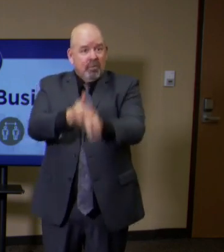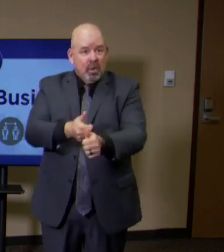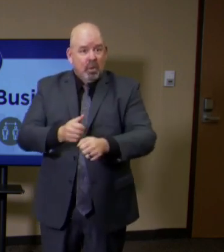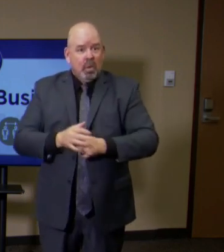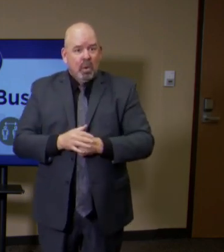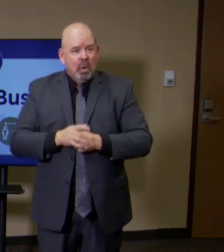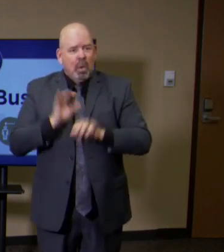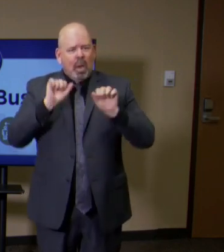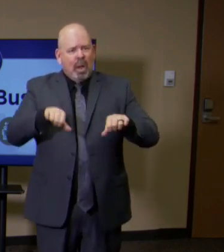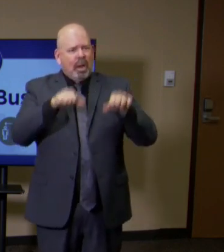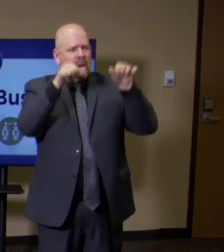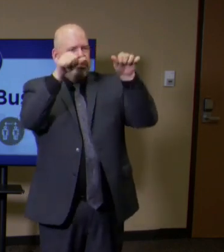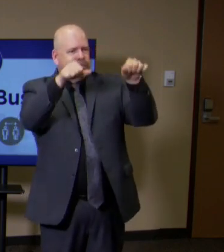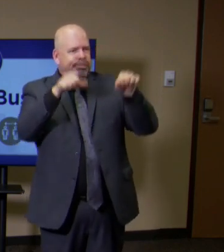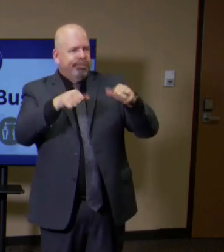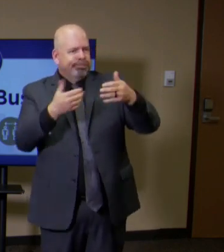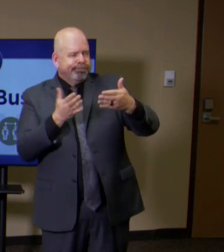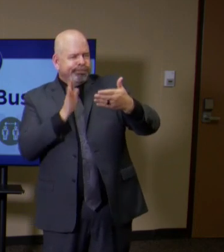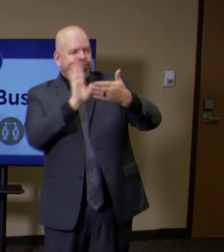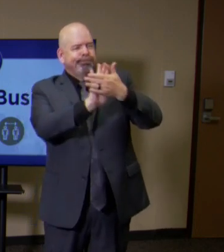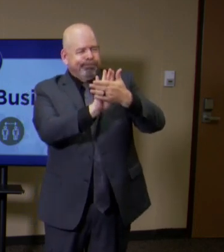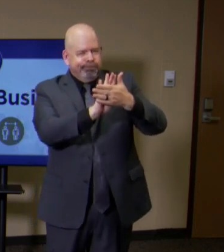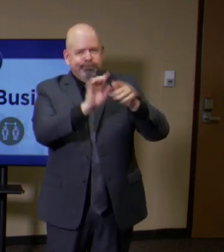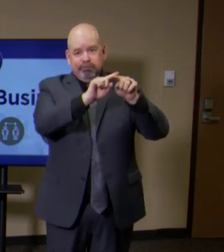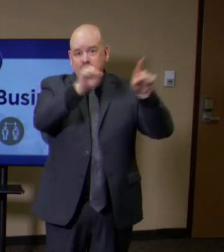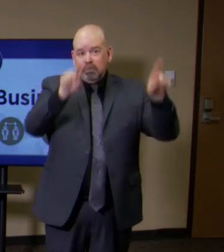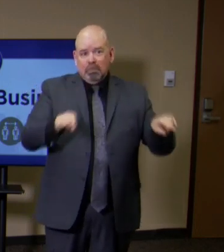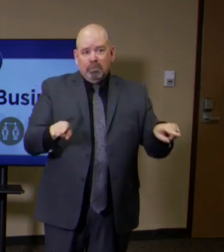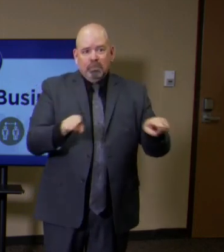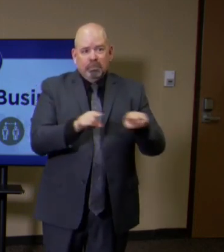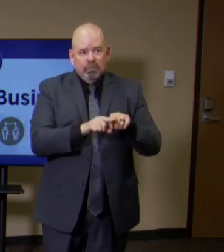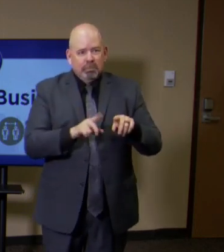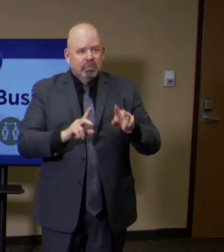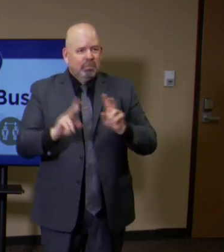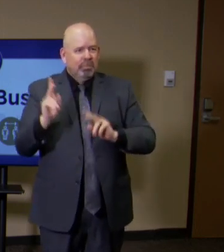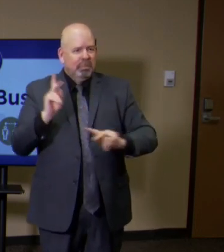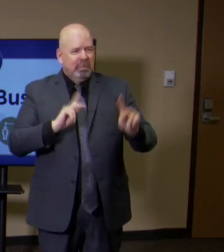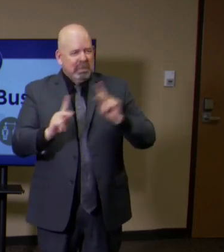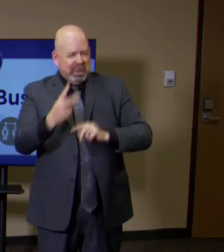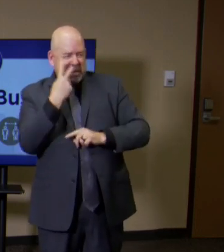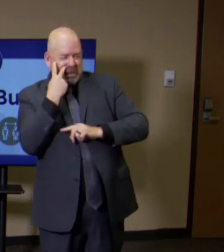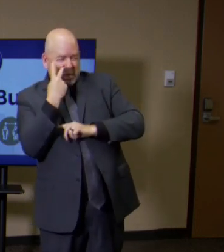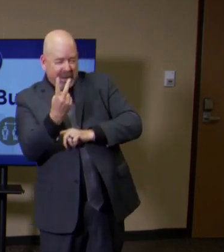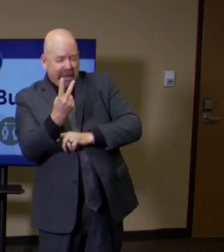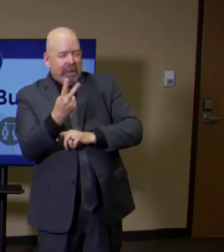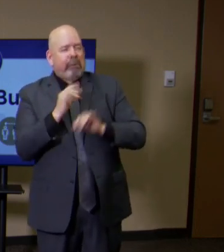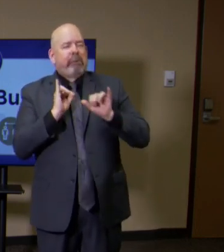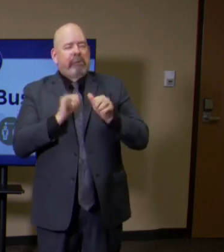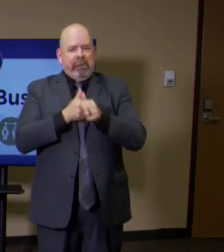lines in grocery stores. Things that are specific to that business and those general things.